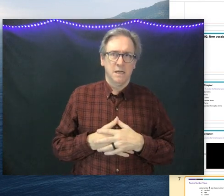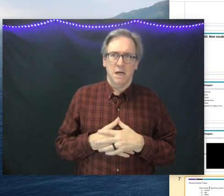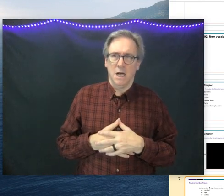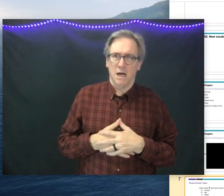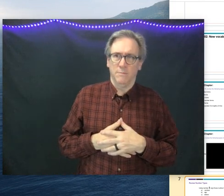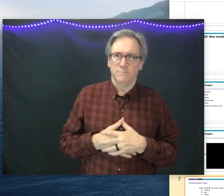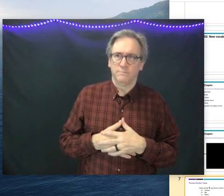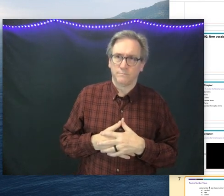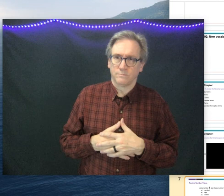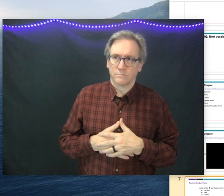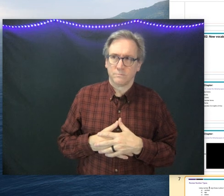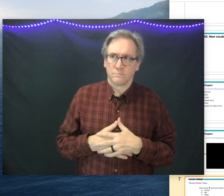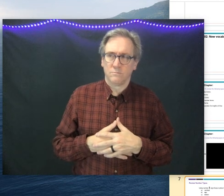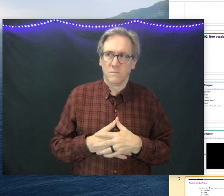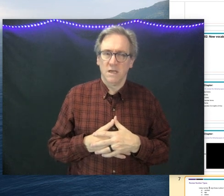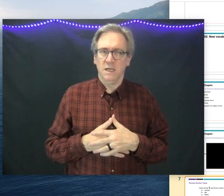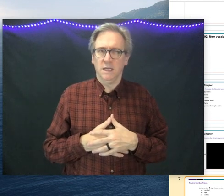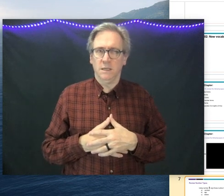cases,